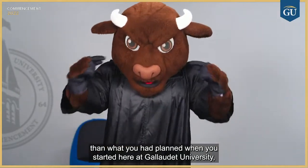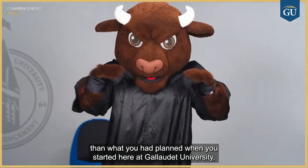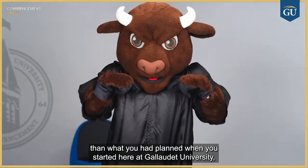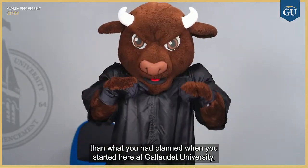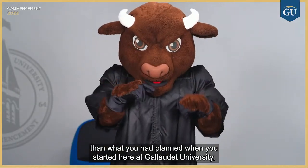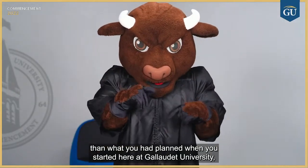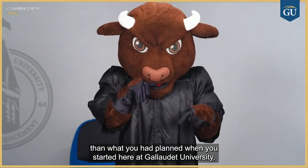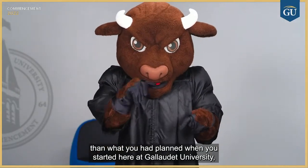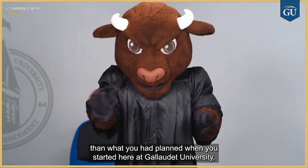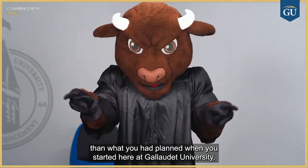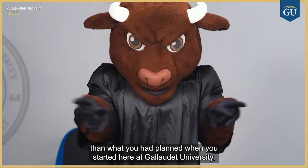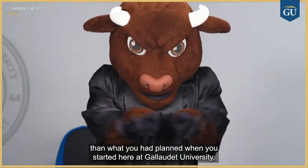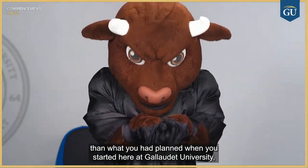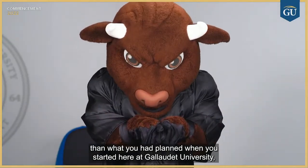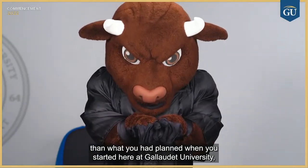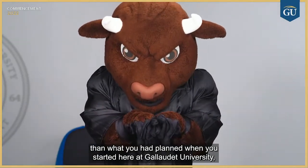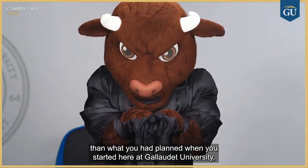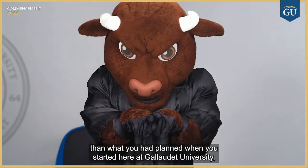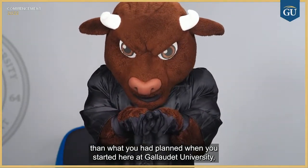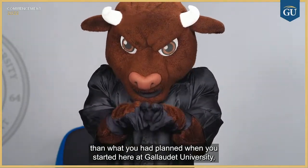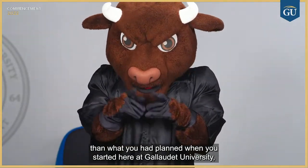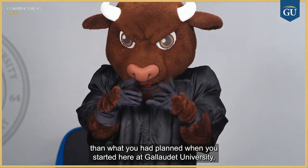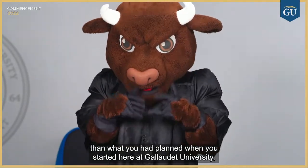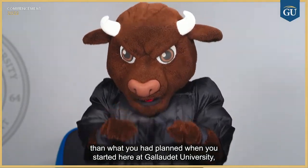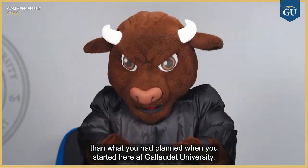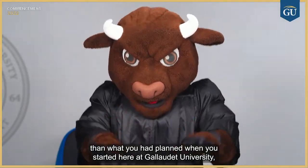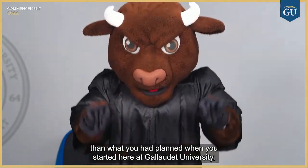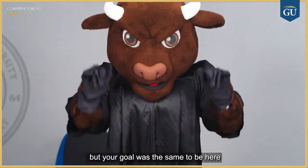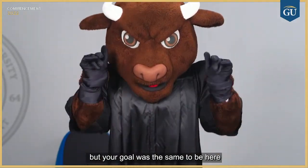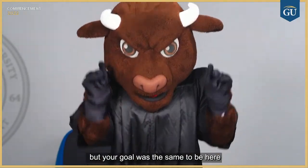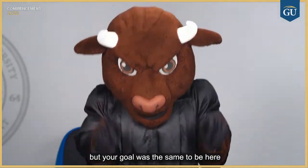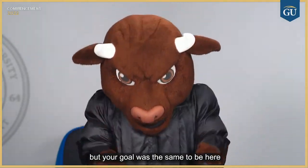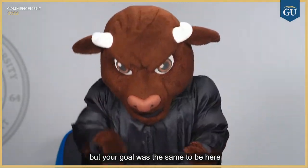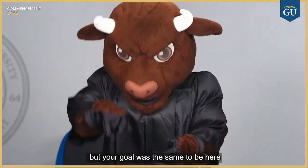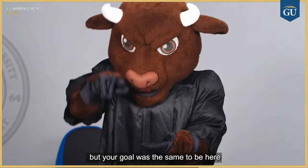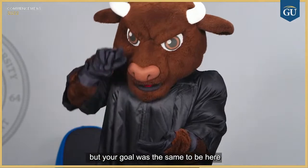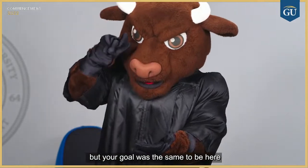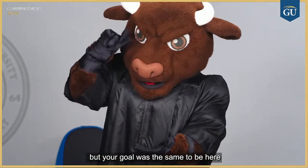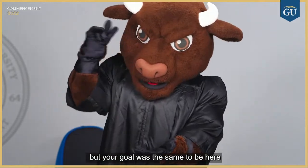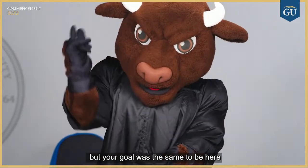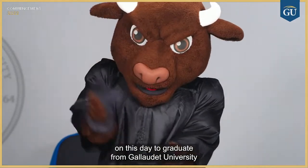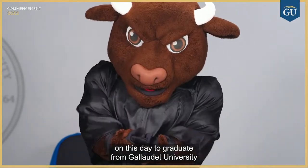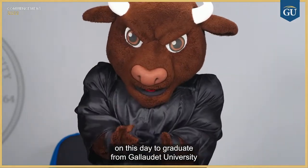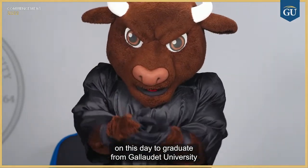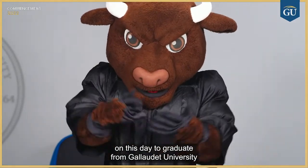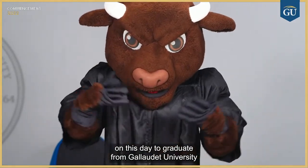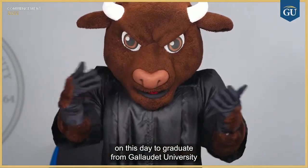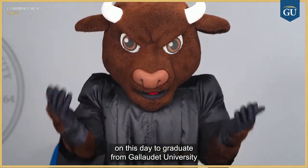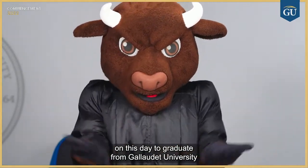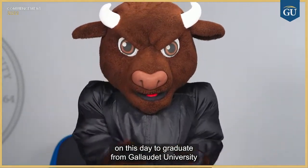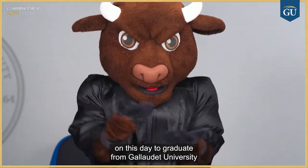than what you had planned when you started here at Gallaudet University, but your goal was the same, to be here